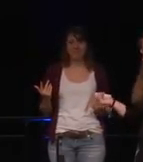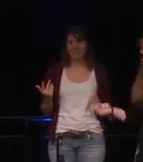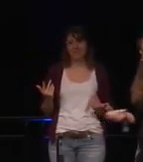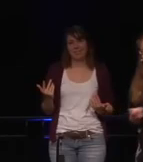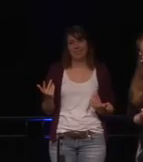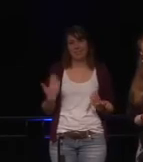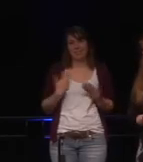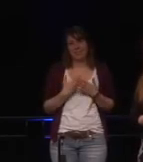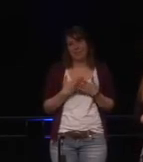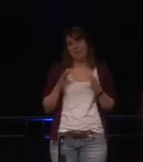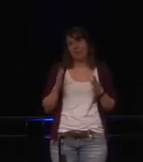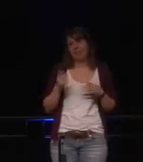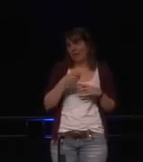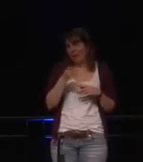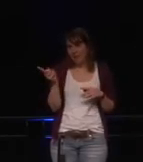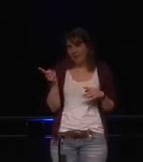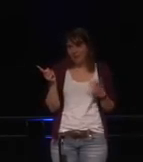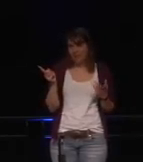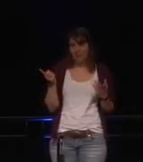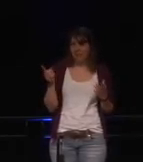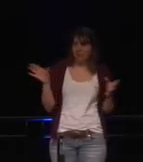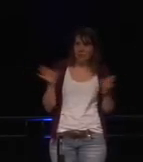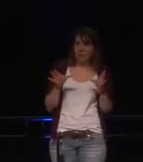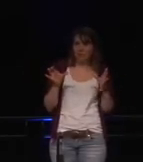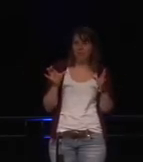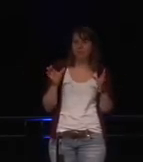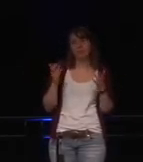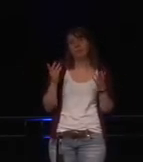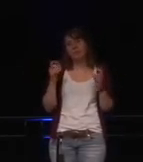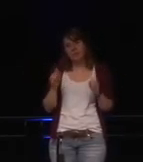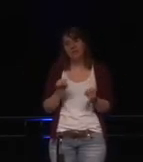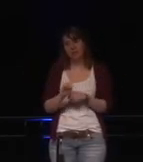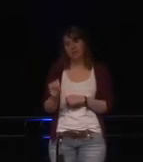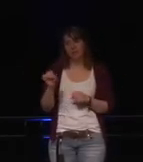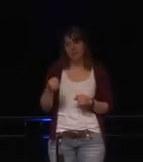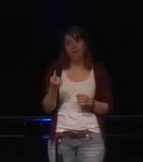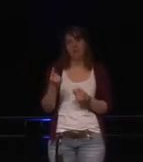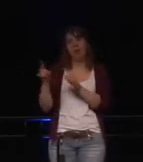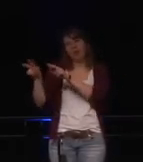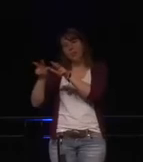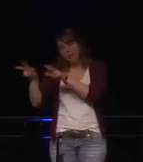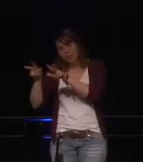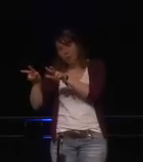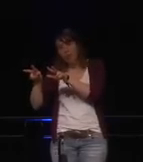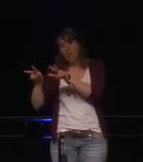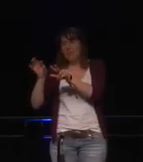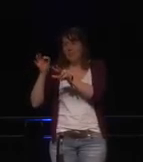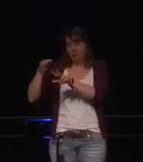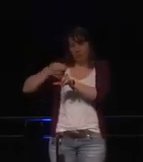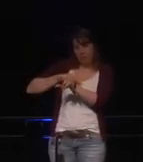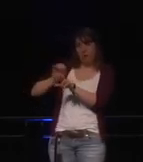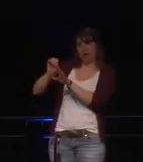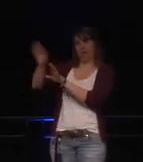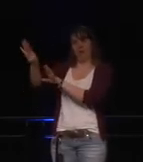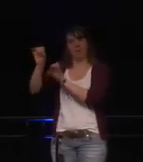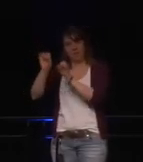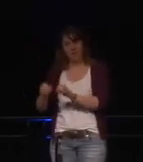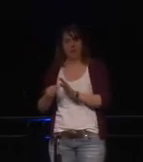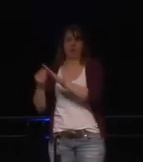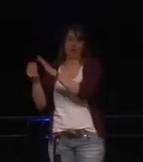So, if you are not able to sue anybody yourself, which is not cheap, so